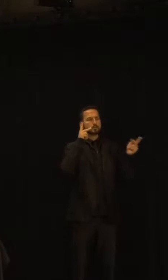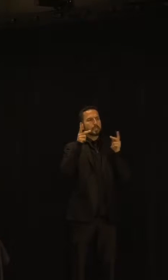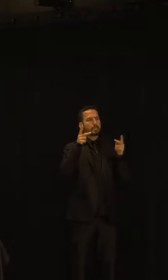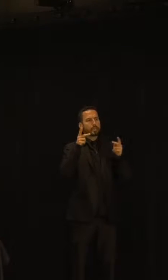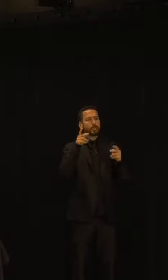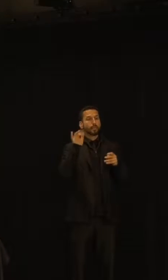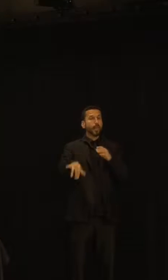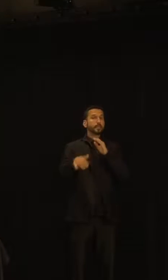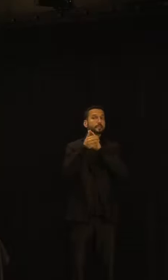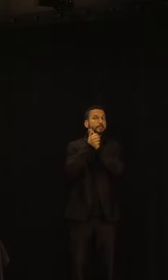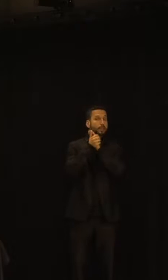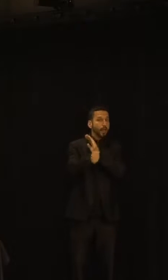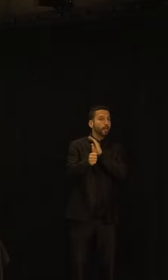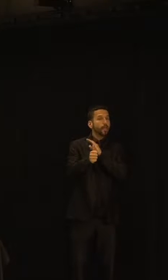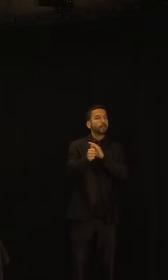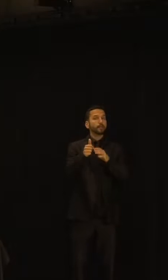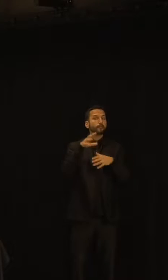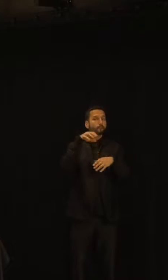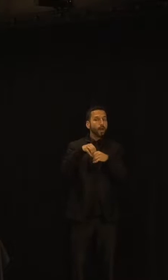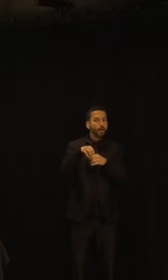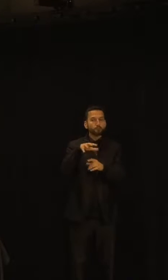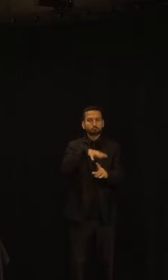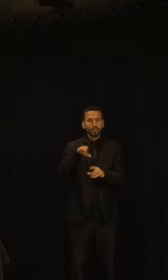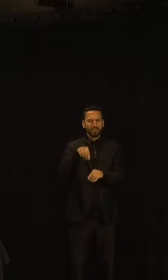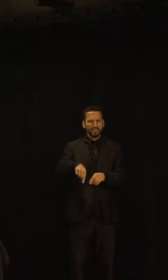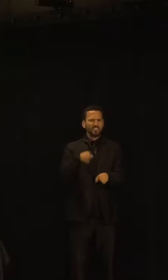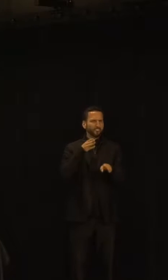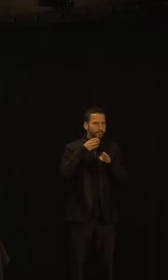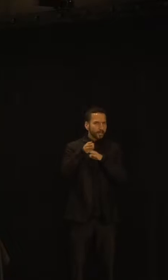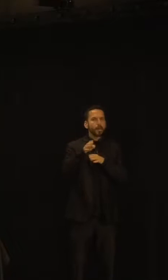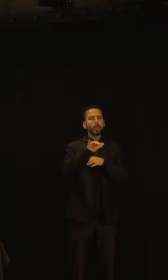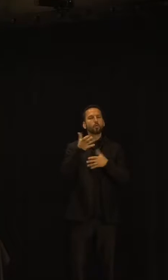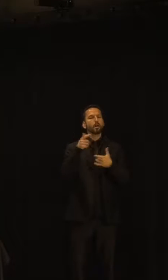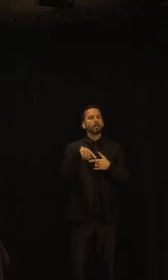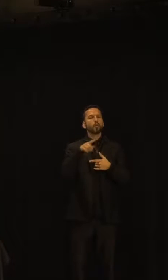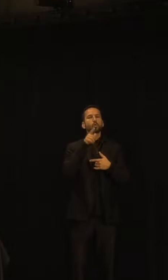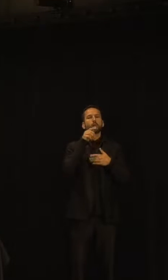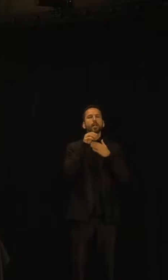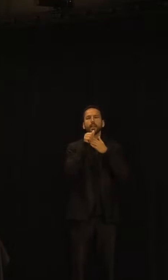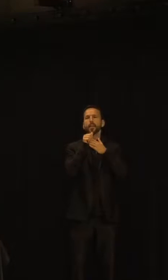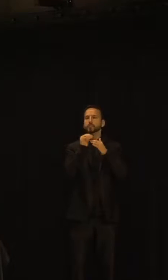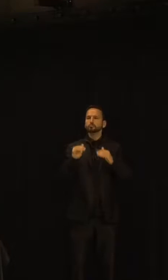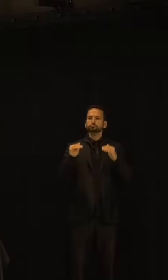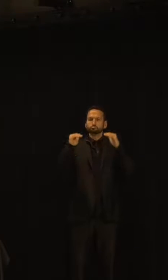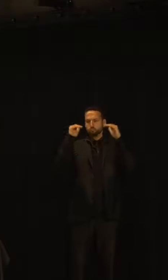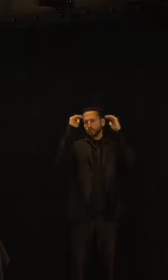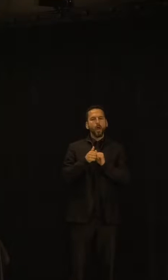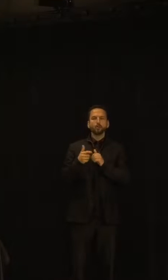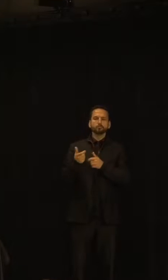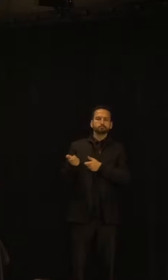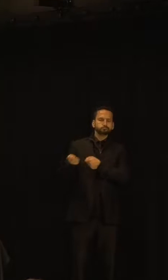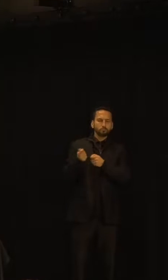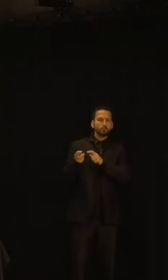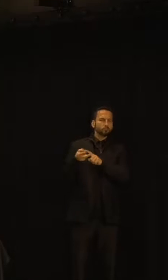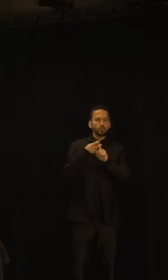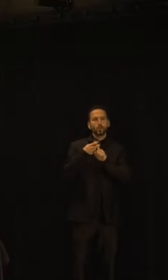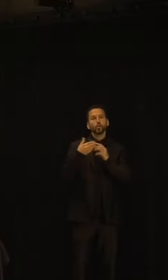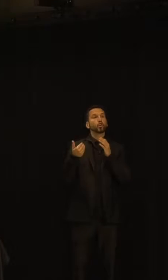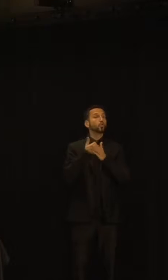suggestions. Obviously, more research to better understand aging in the dance professions, not just for dancers. There are